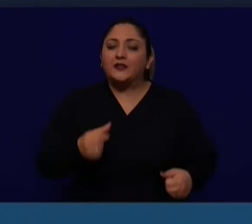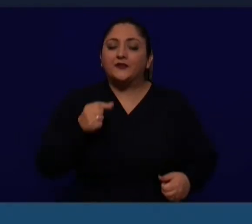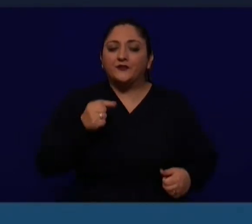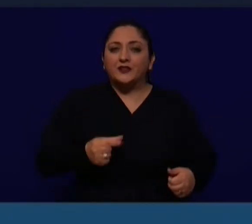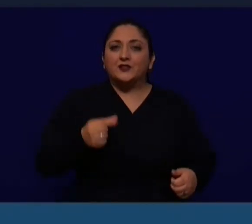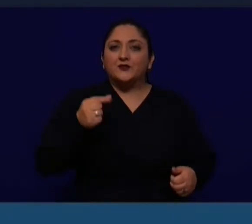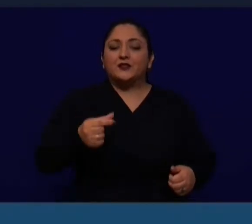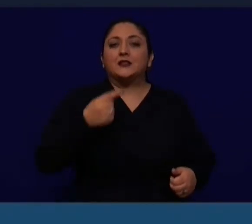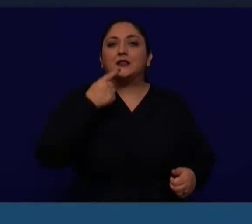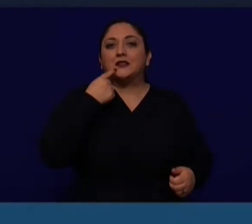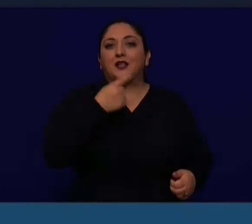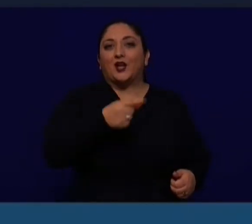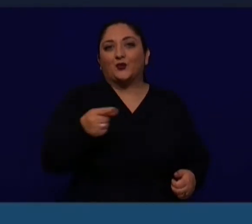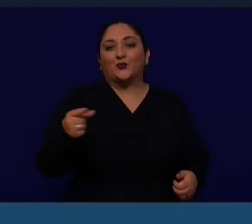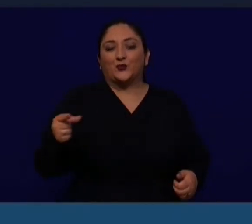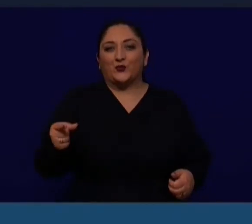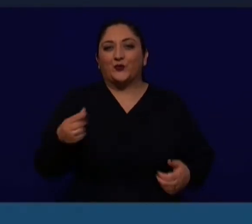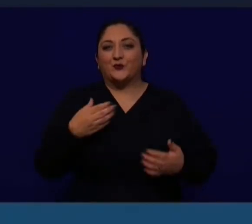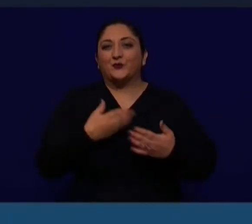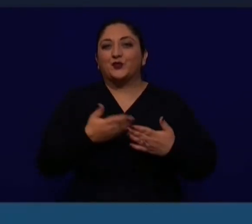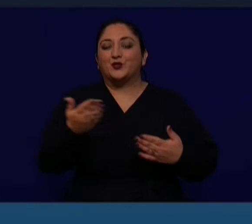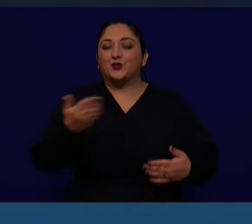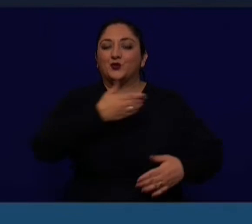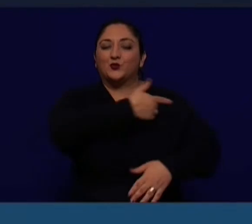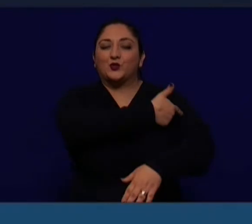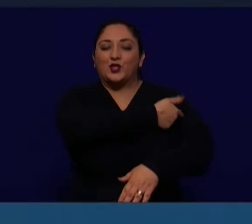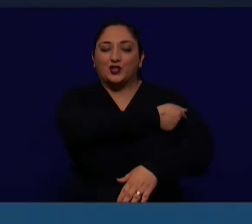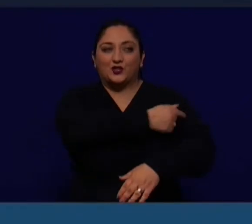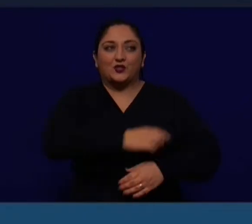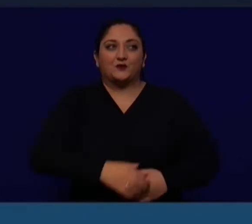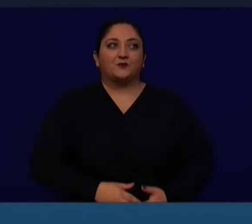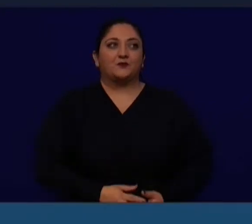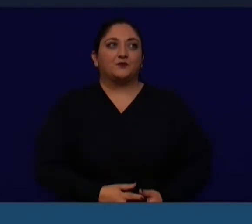nibagħtu għalikom u intom tkun tistgħu tiġu titlaqmu.